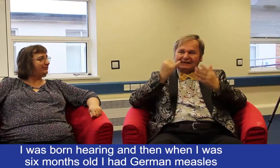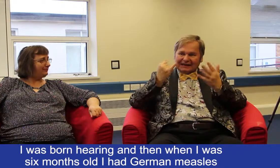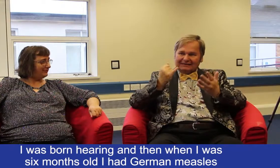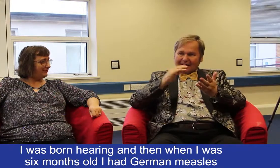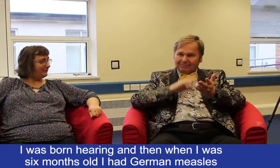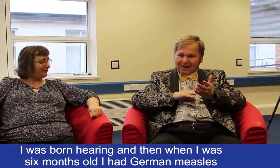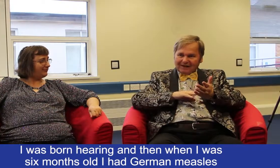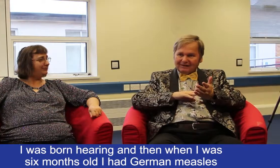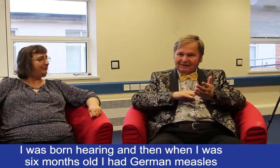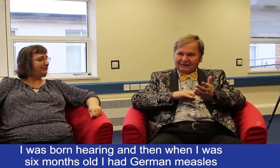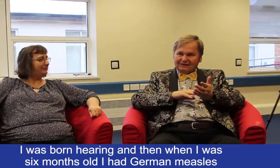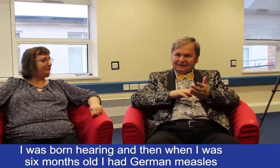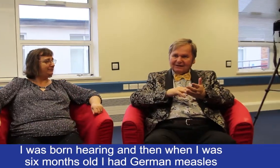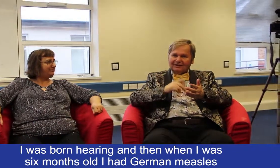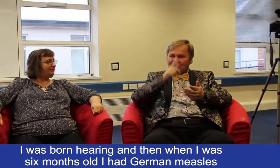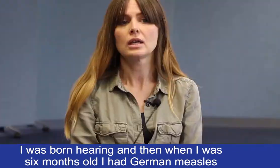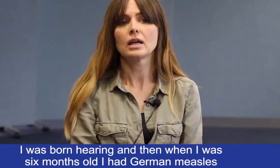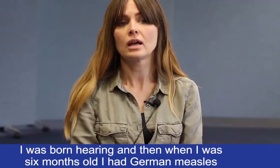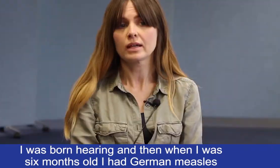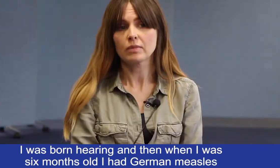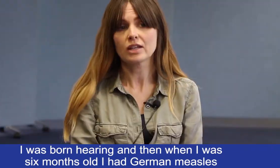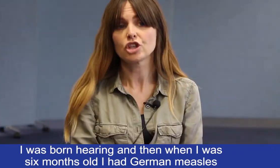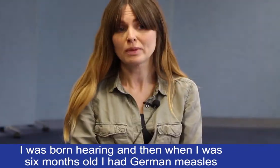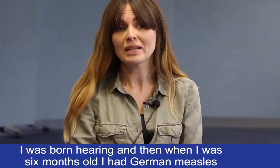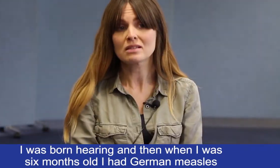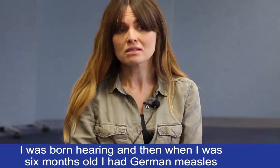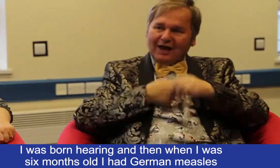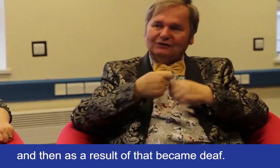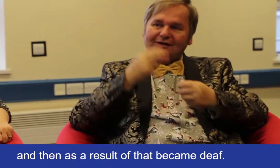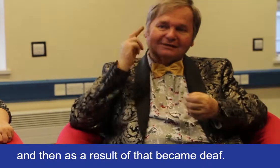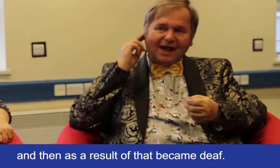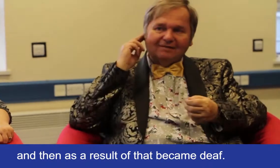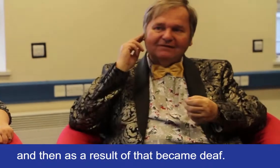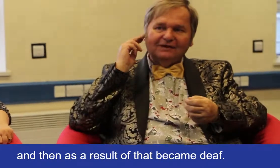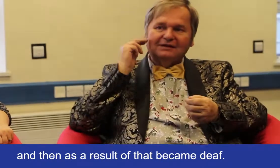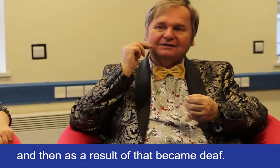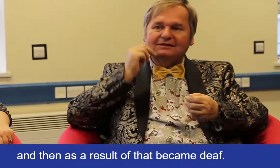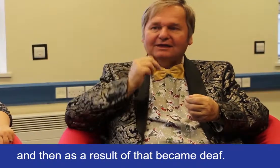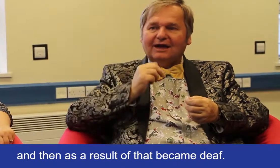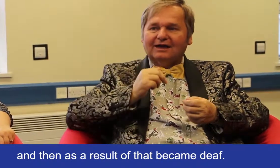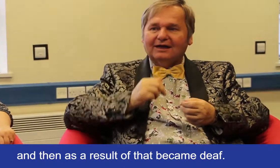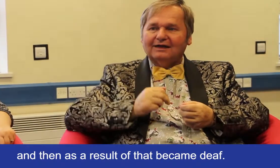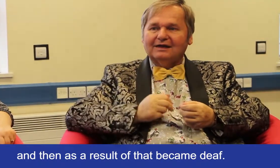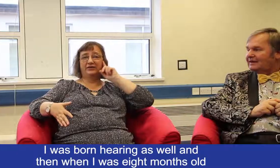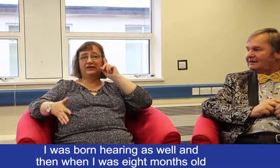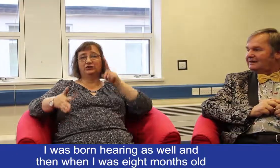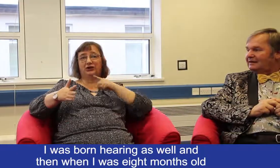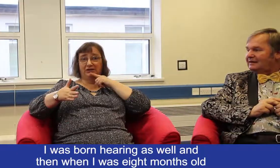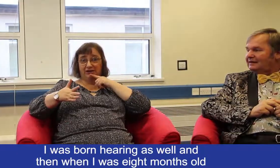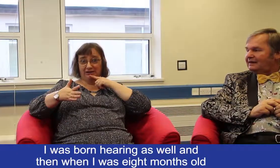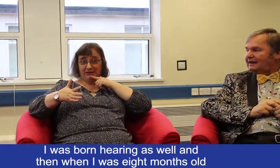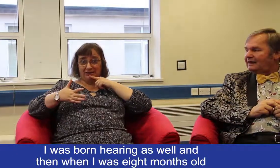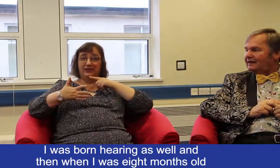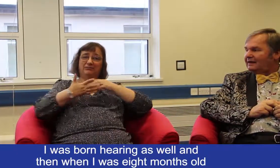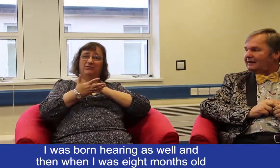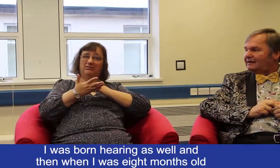I was born hearing, and then when I was 6 months old, I had German measles, and then as a result of that became deaf. I was